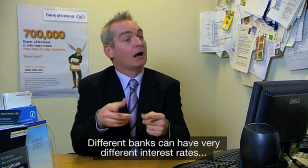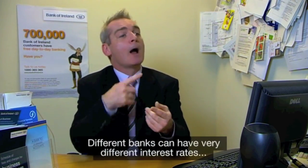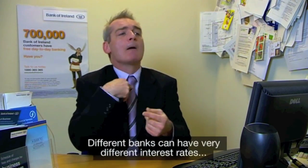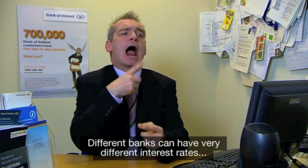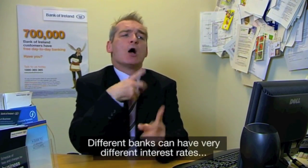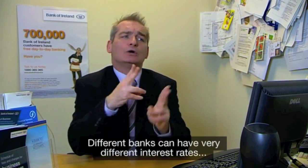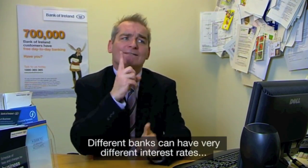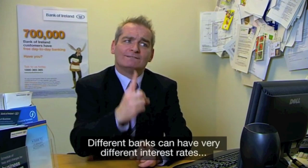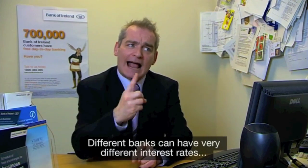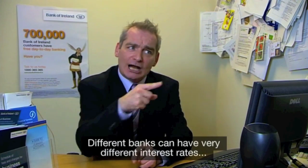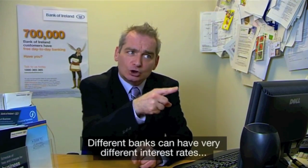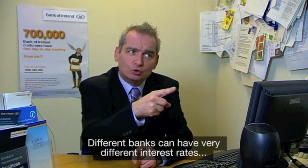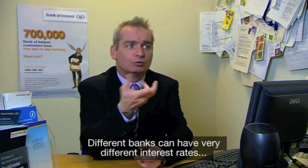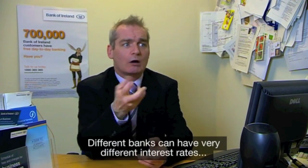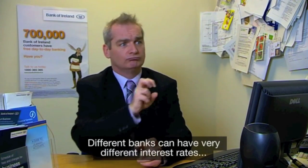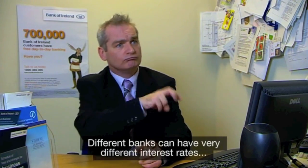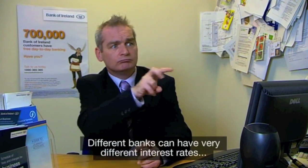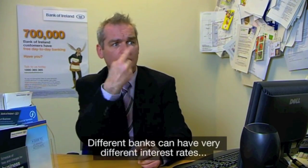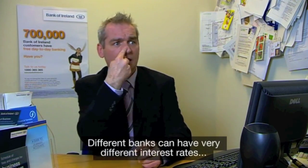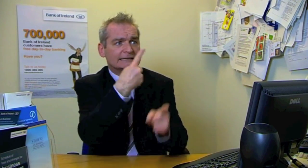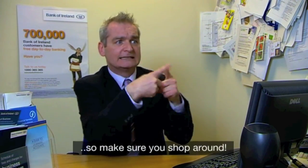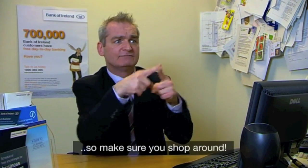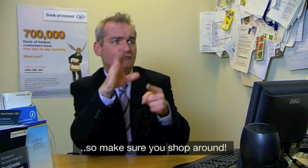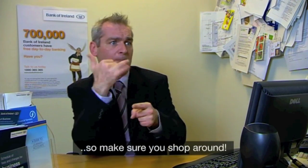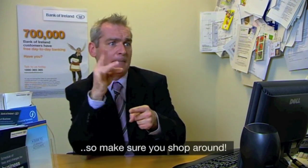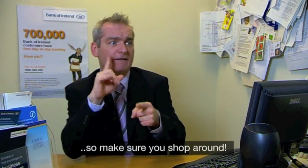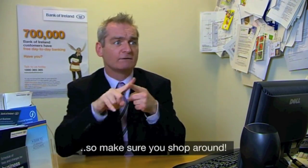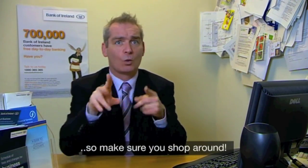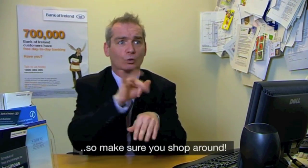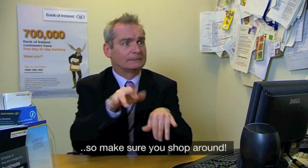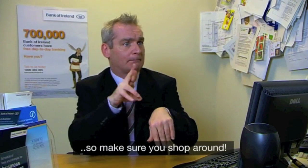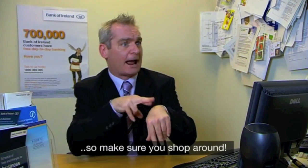Different banks can have very different interest rates, so make sure you shop around.